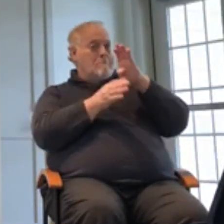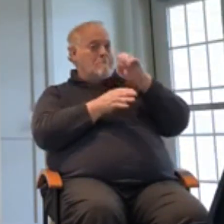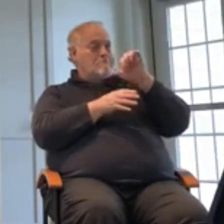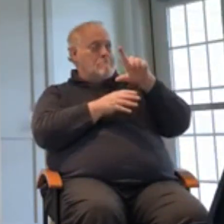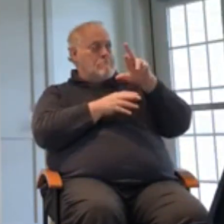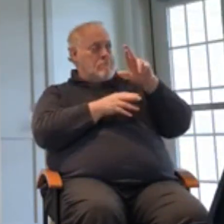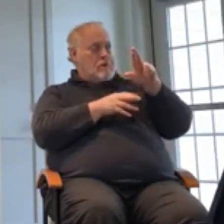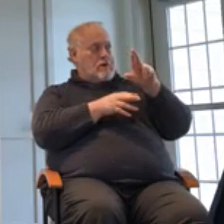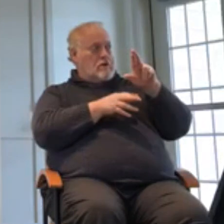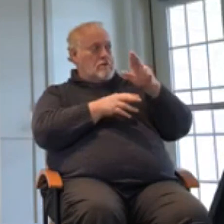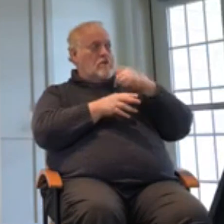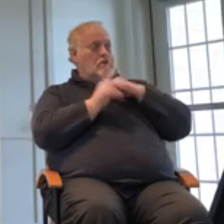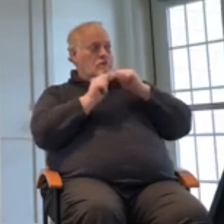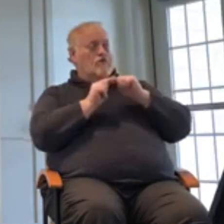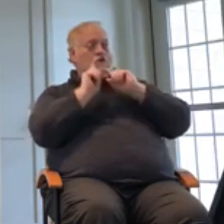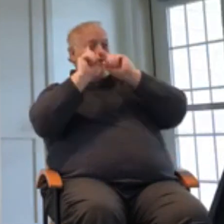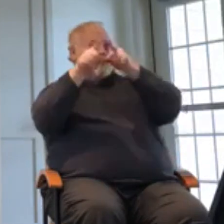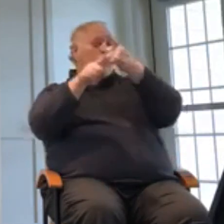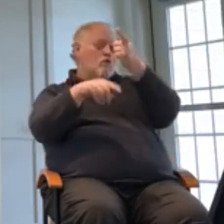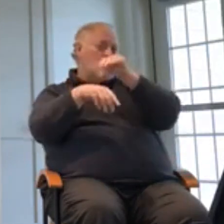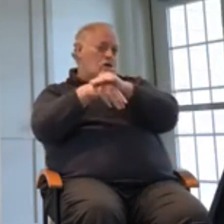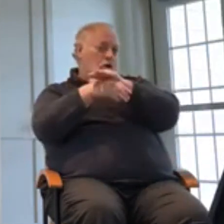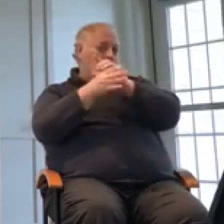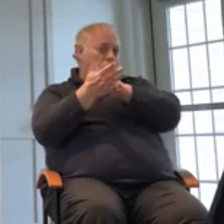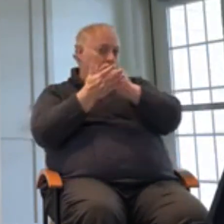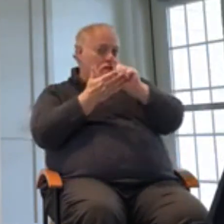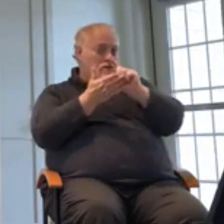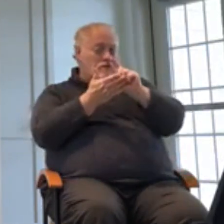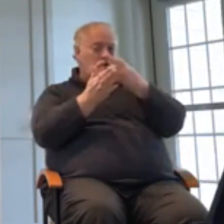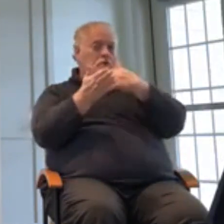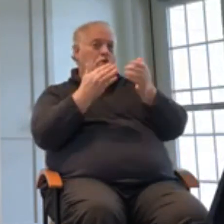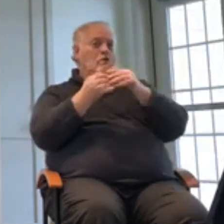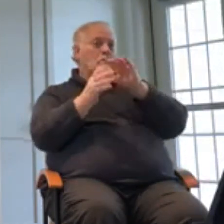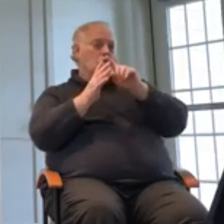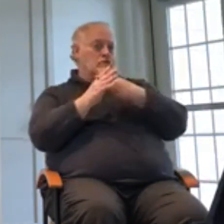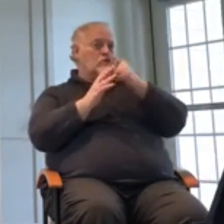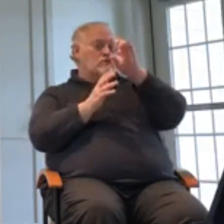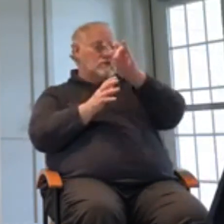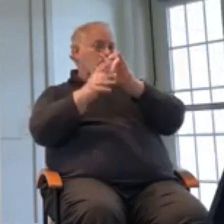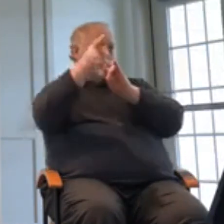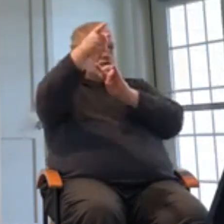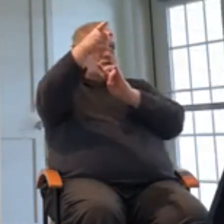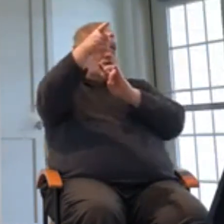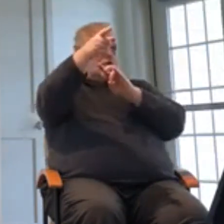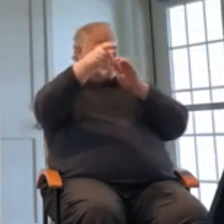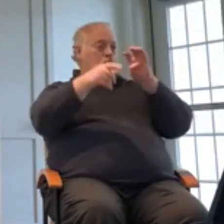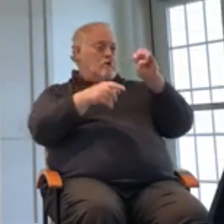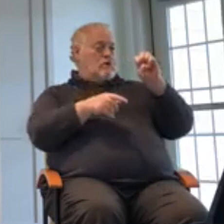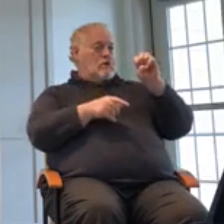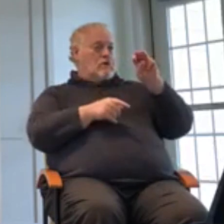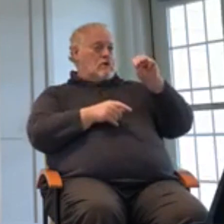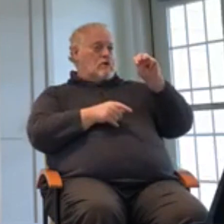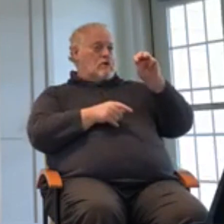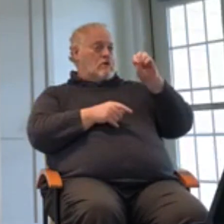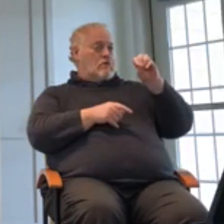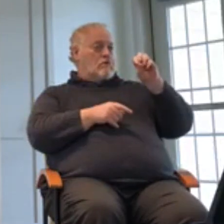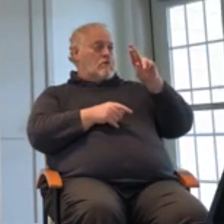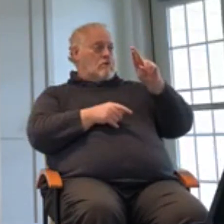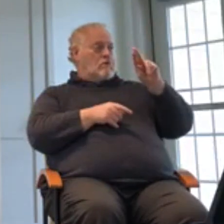plan on trying to go at least one night this week. I believe it probably starts at 7 o'clock every night up there on Route